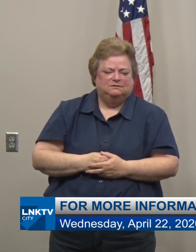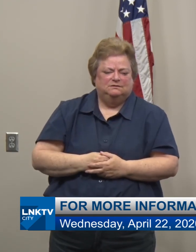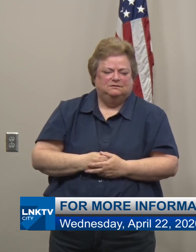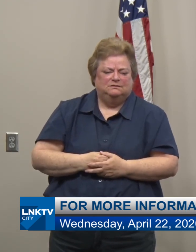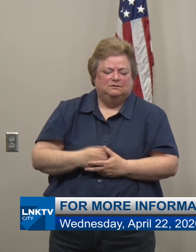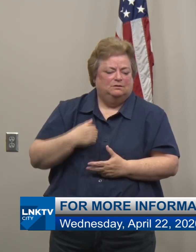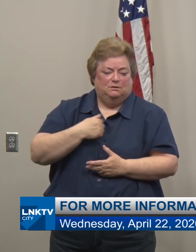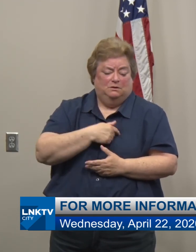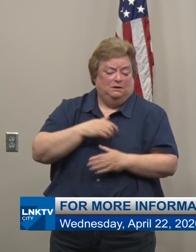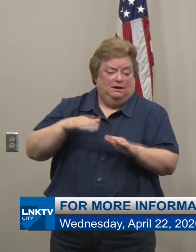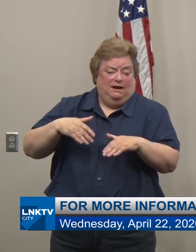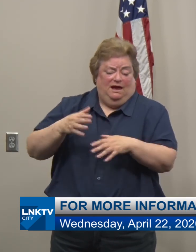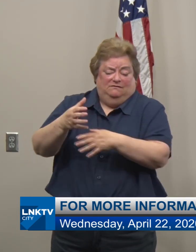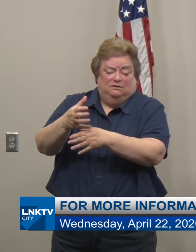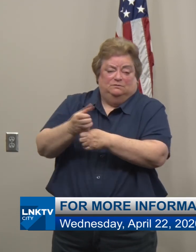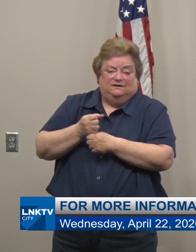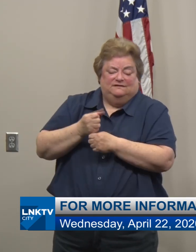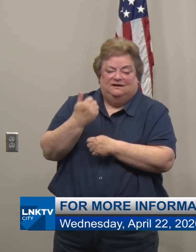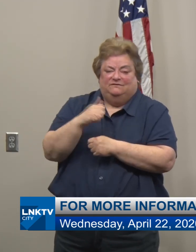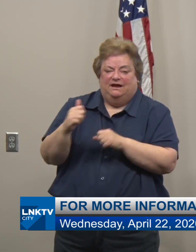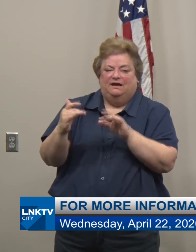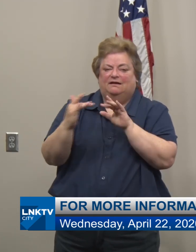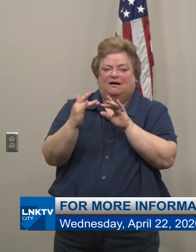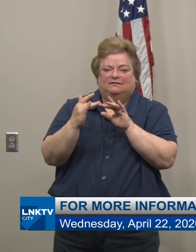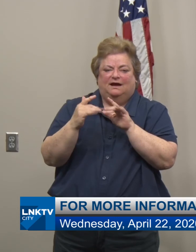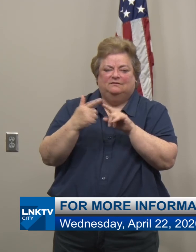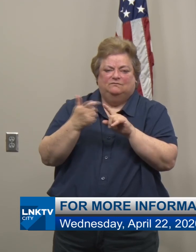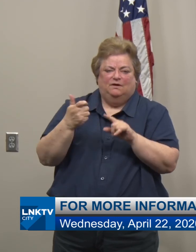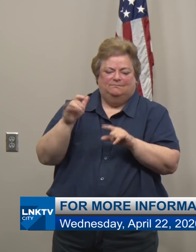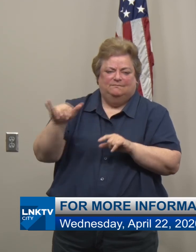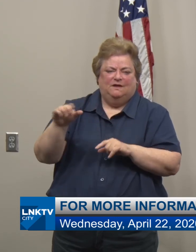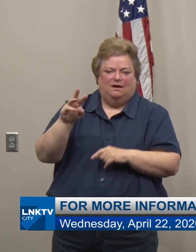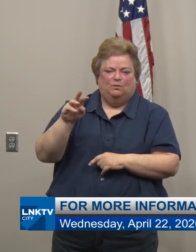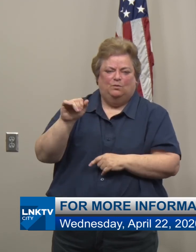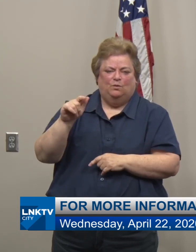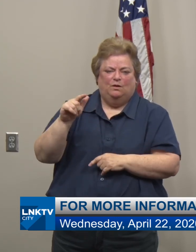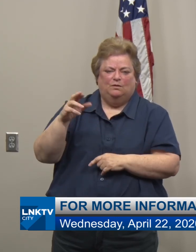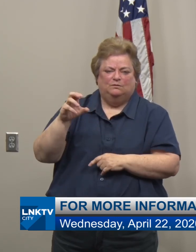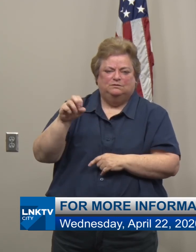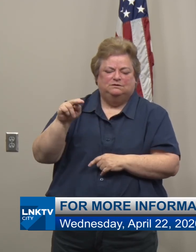And we have received contact from them.